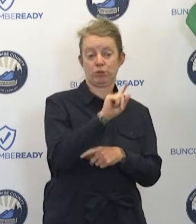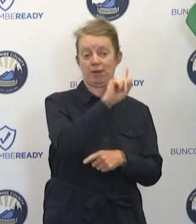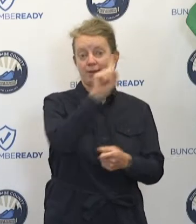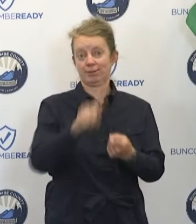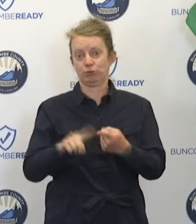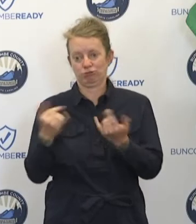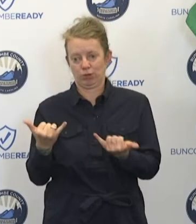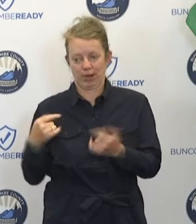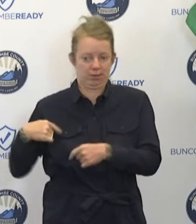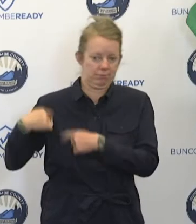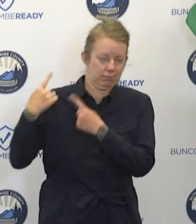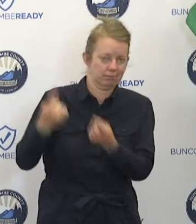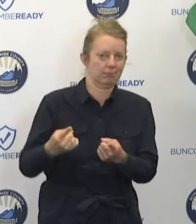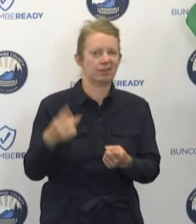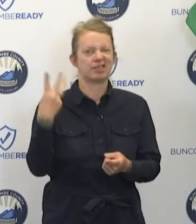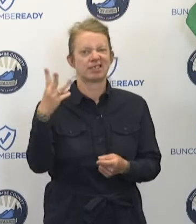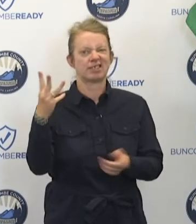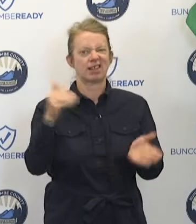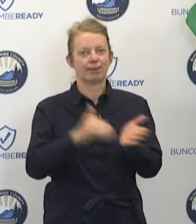been